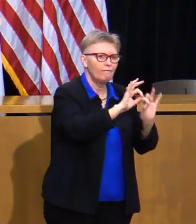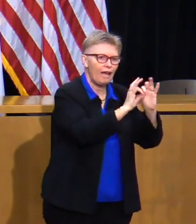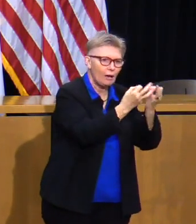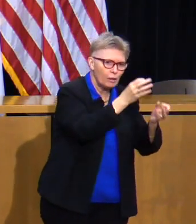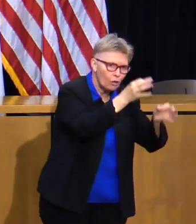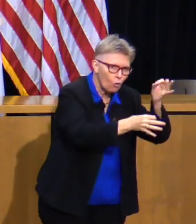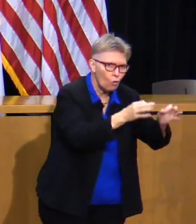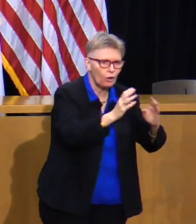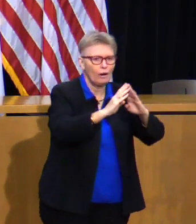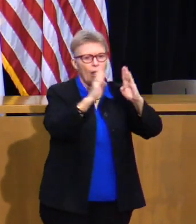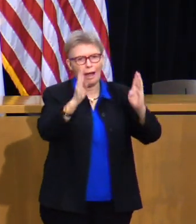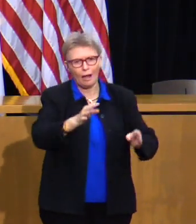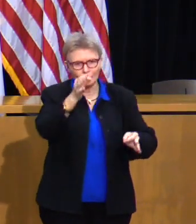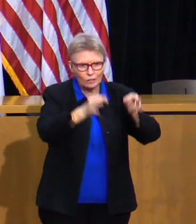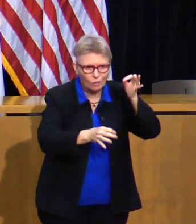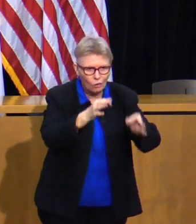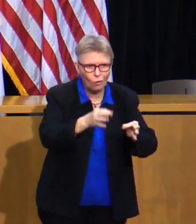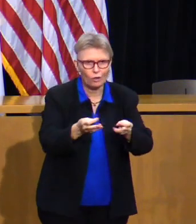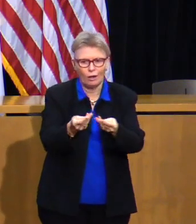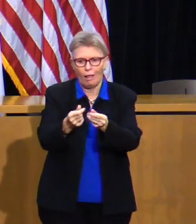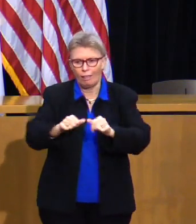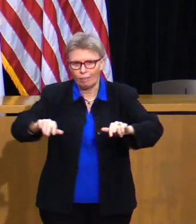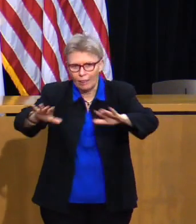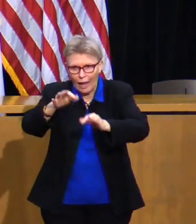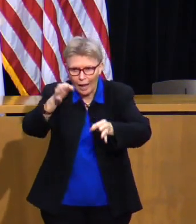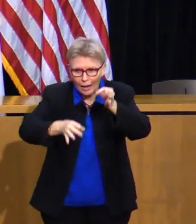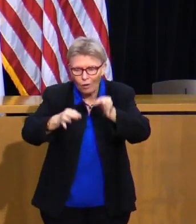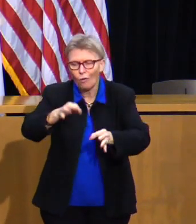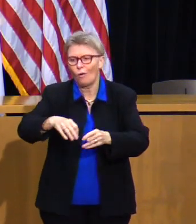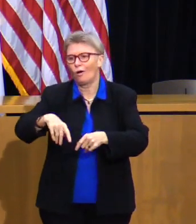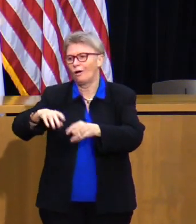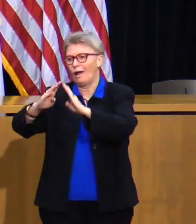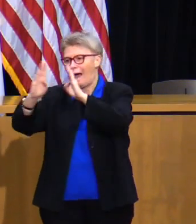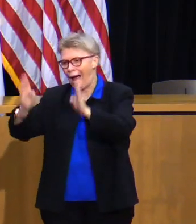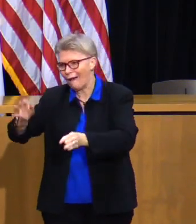process, the Housing Court process, the Land Court process, the